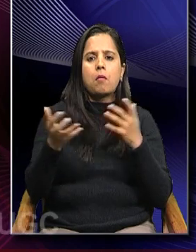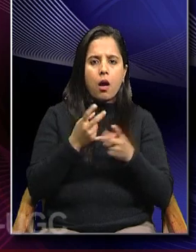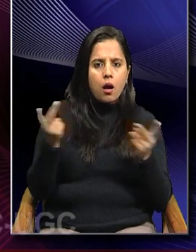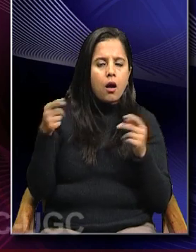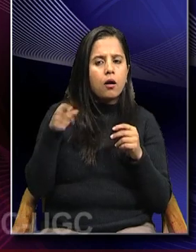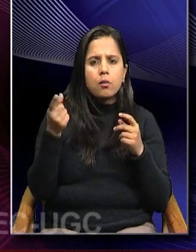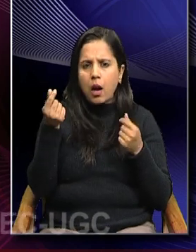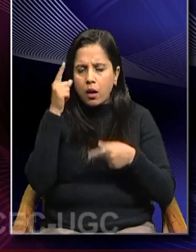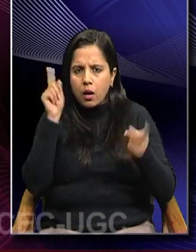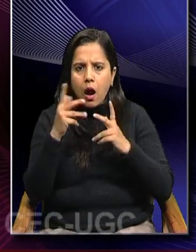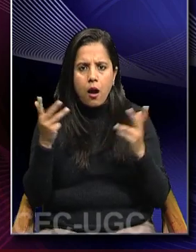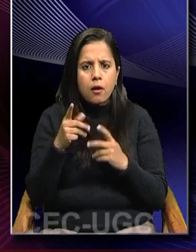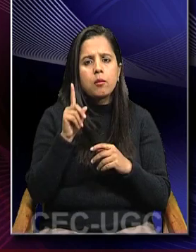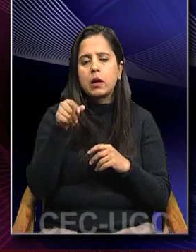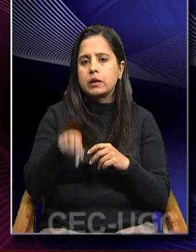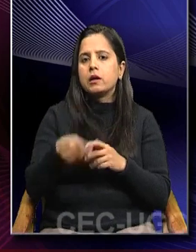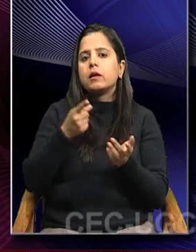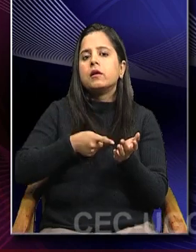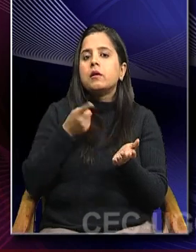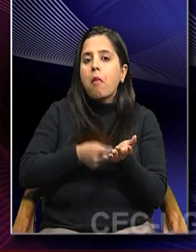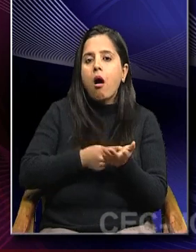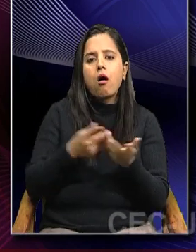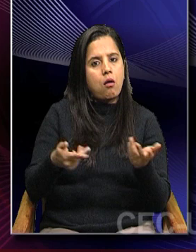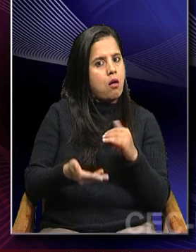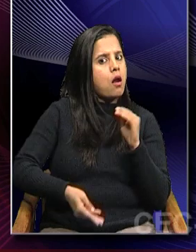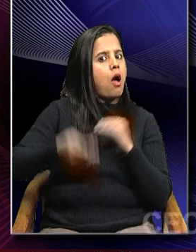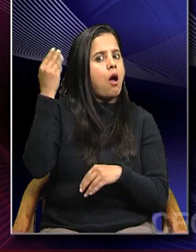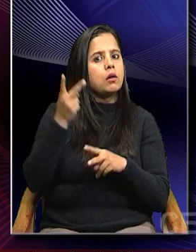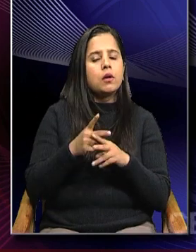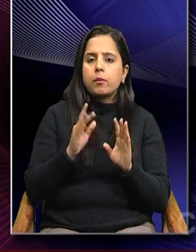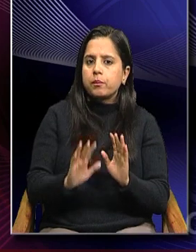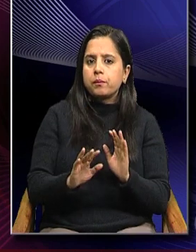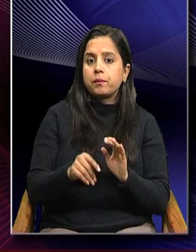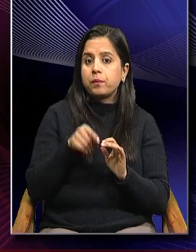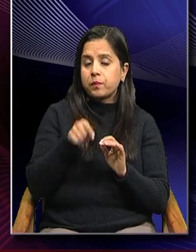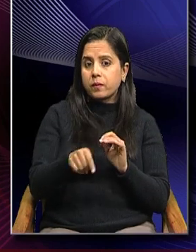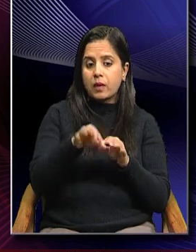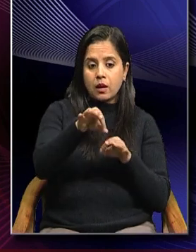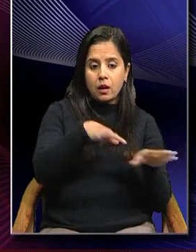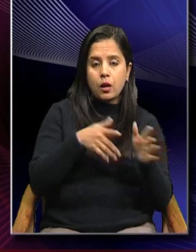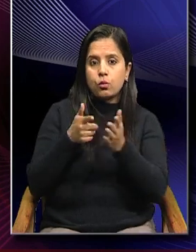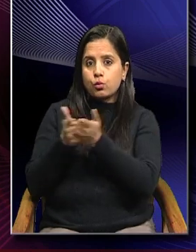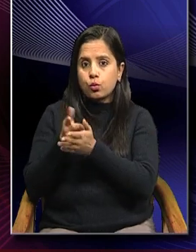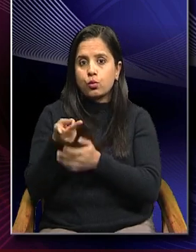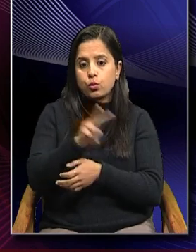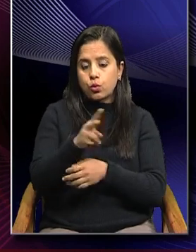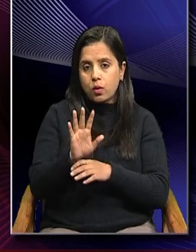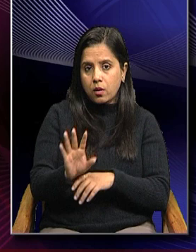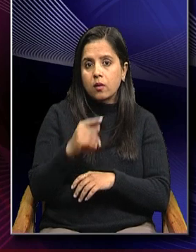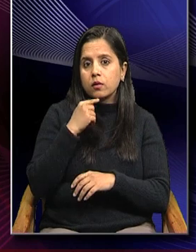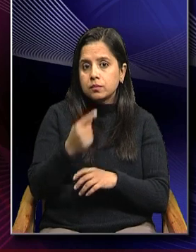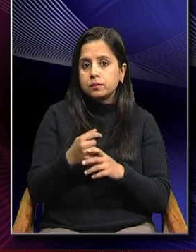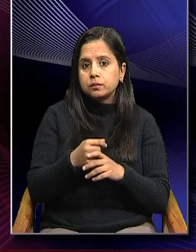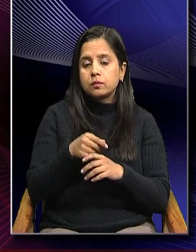pricing strategy there, but still the demand is very high. And between the urban and rural areas, there is